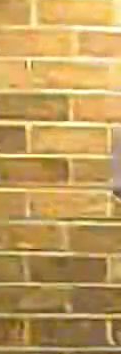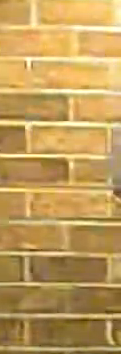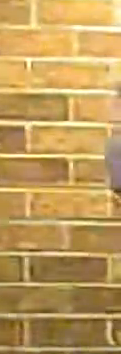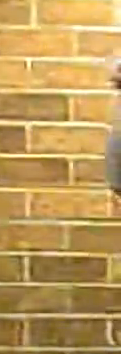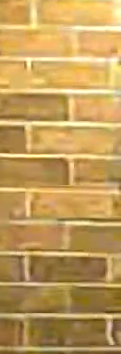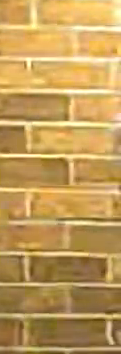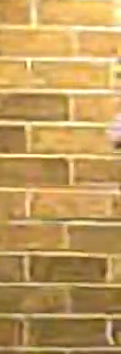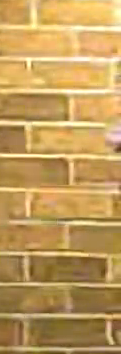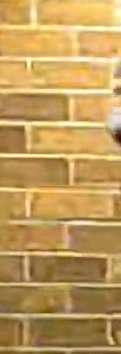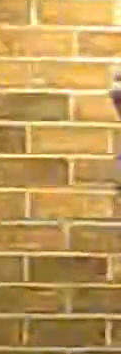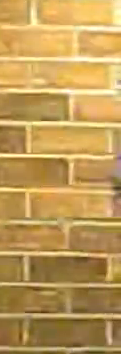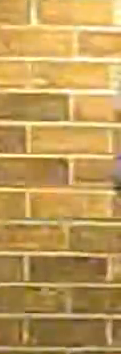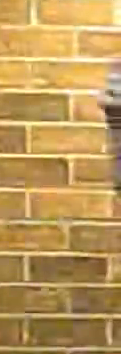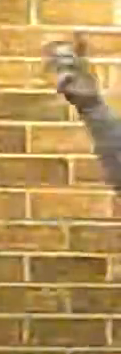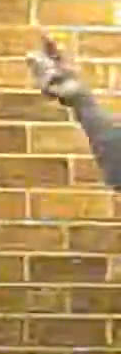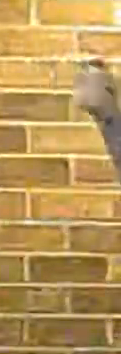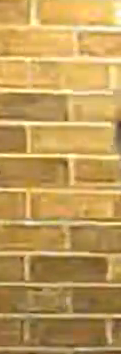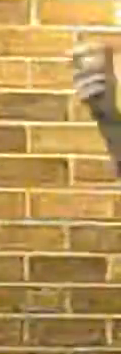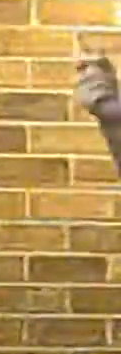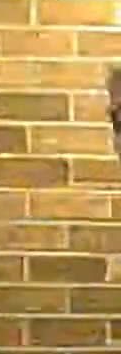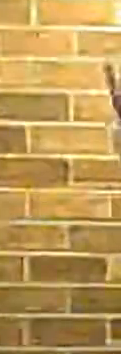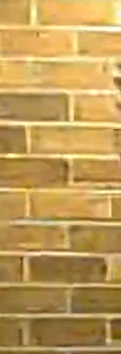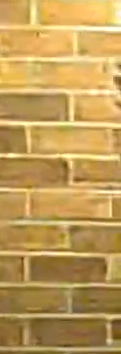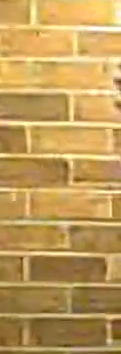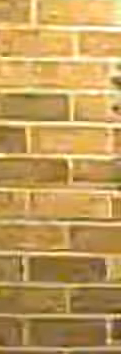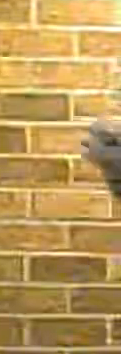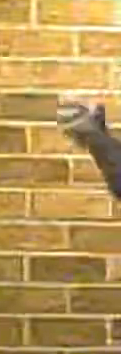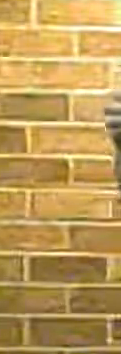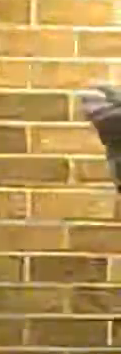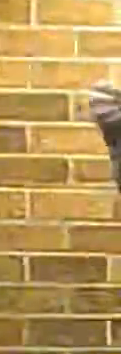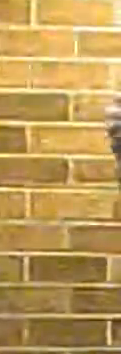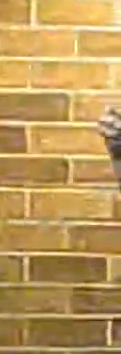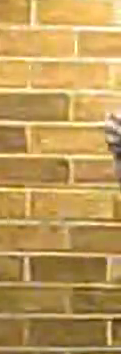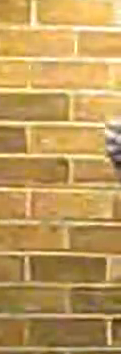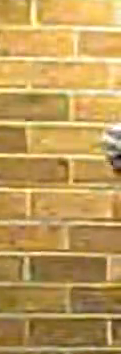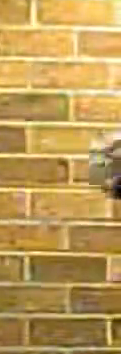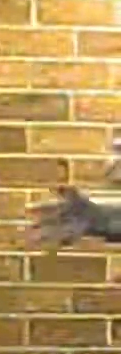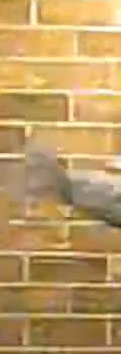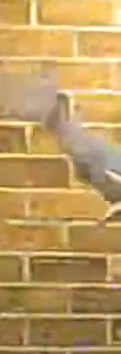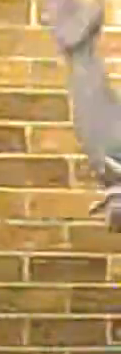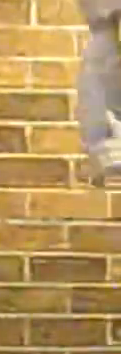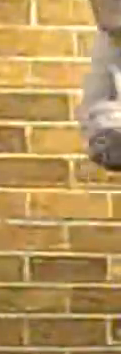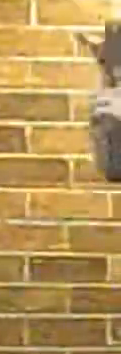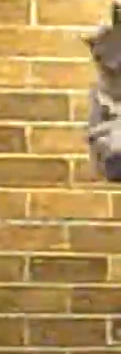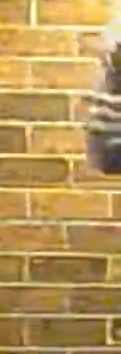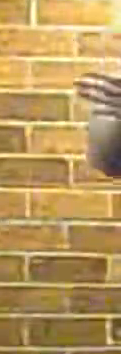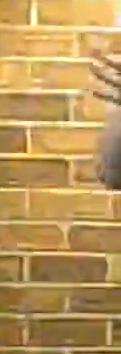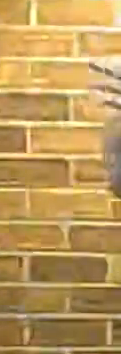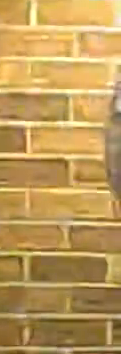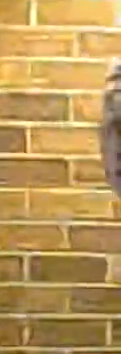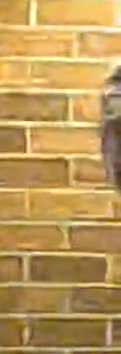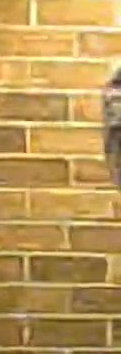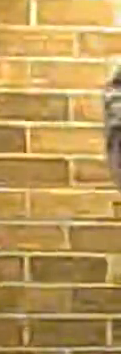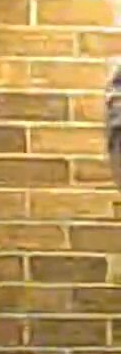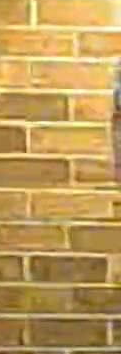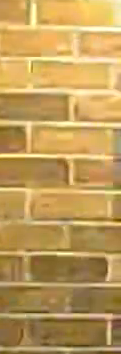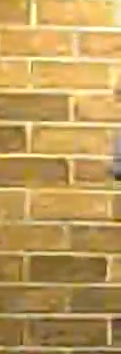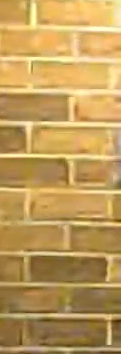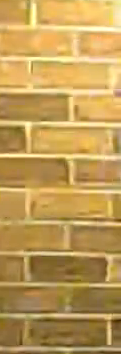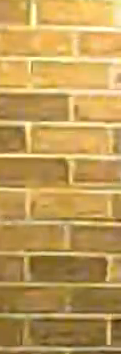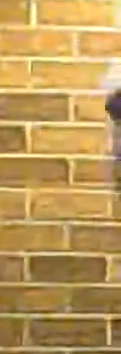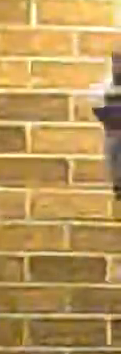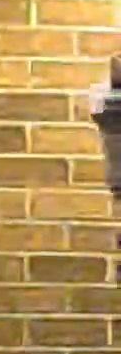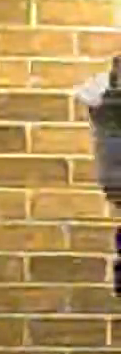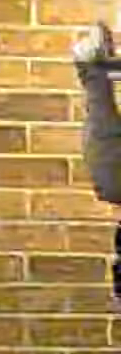things. I sent an email to Mr. Burgess, the Chief Executive of Widdle Council. I spoke to senior officers at